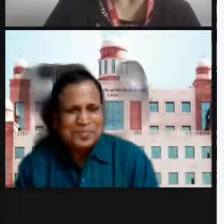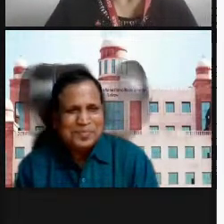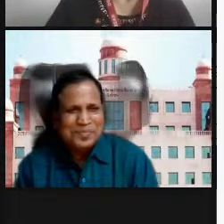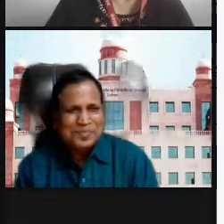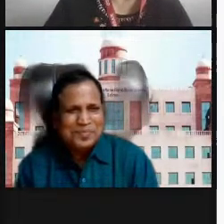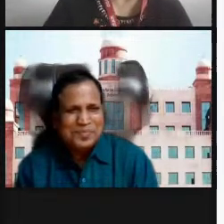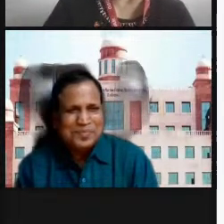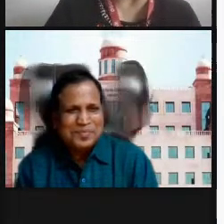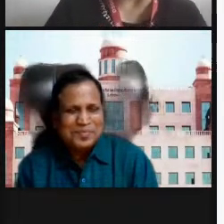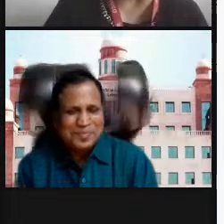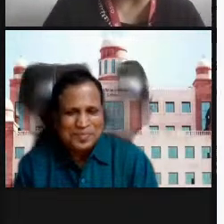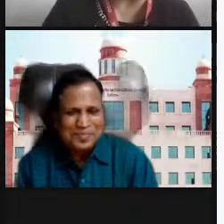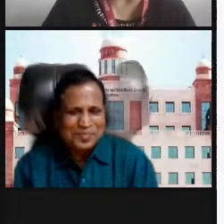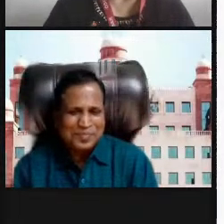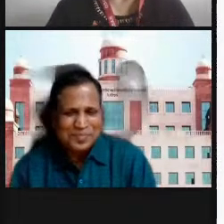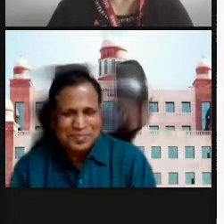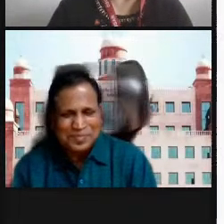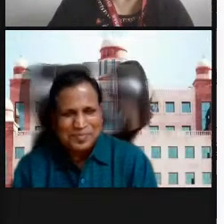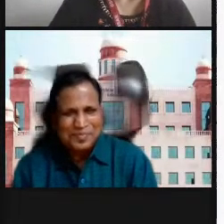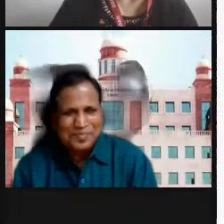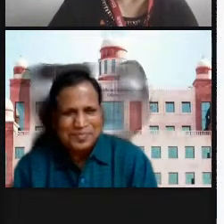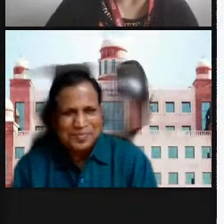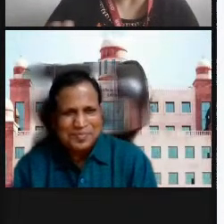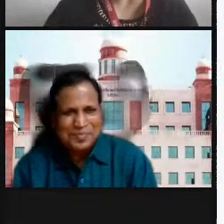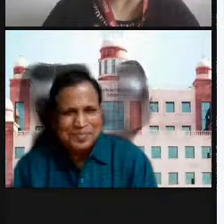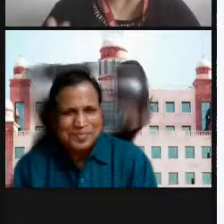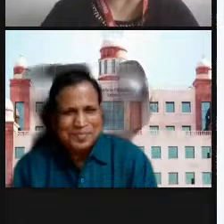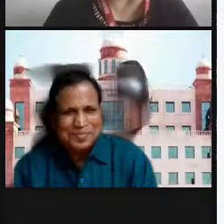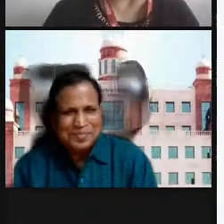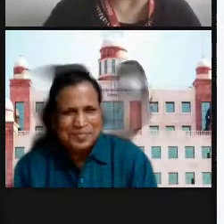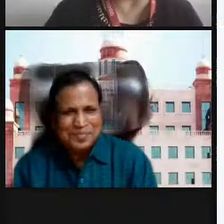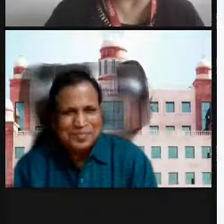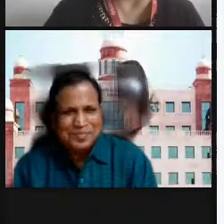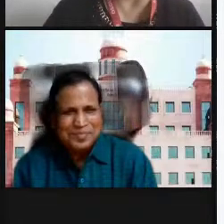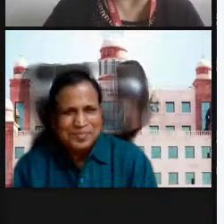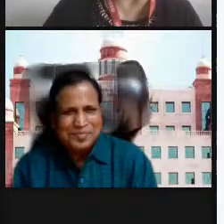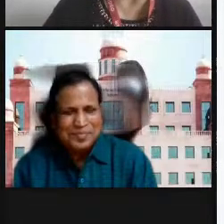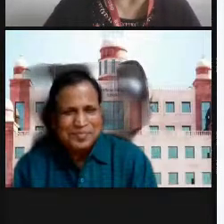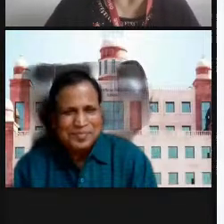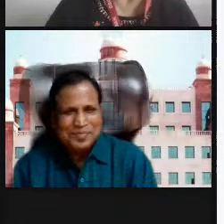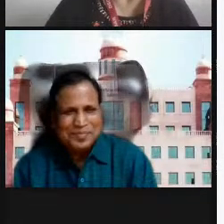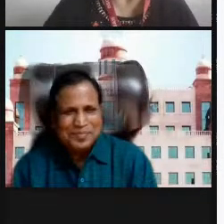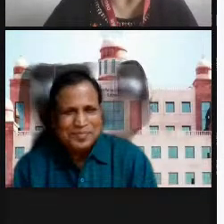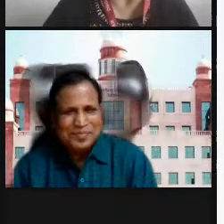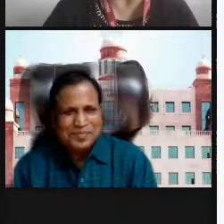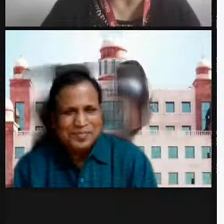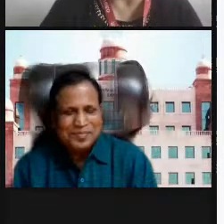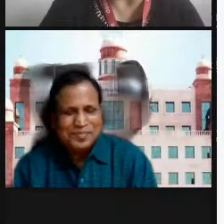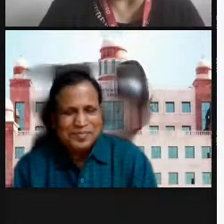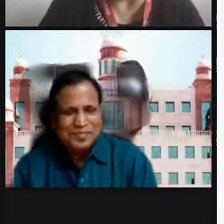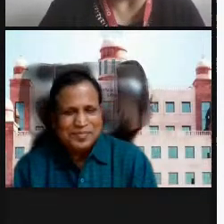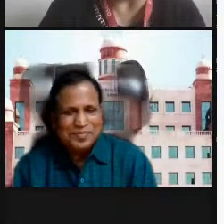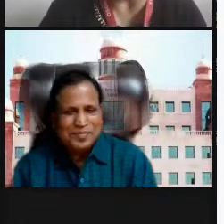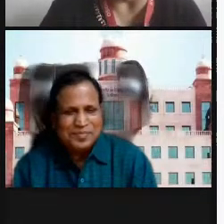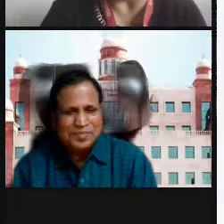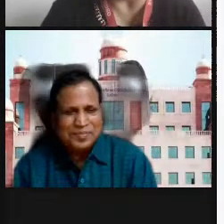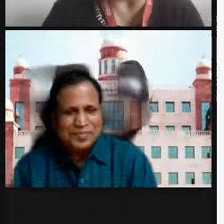Yes, sir. Yes, sir. I know you really had to quick forward it, but thank you so much. Thank you so much,